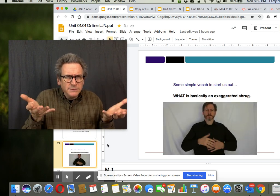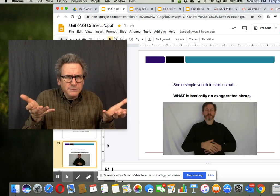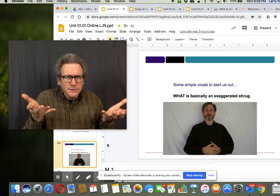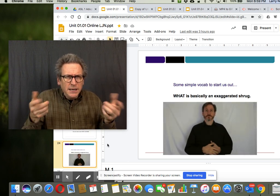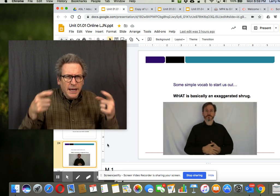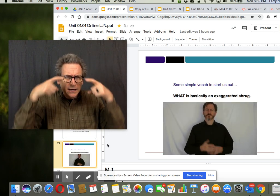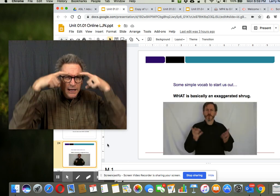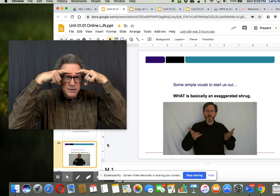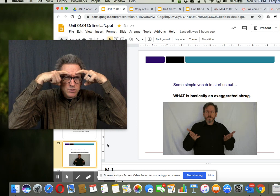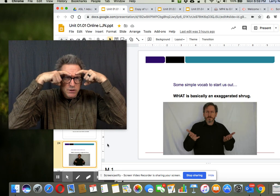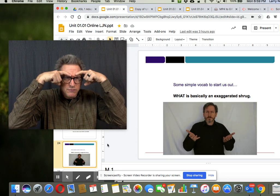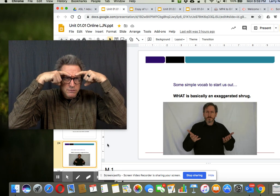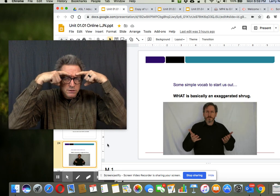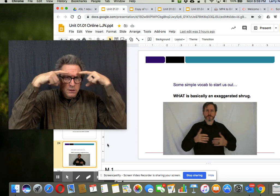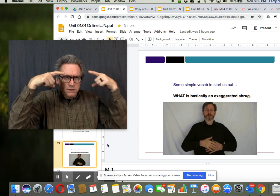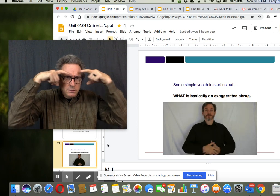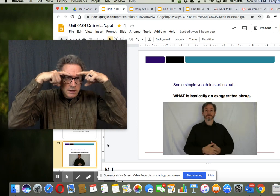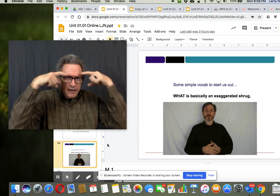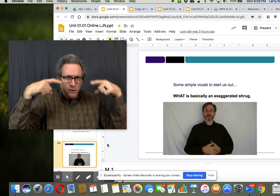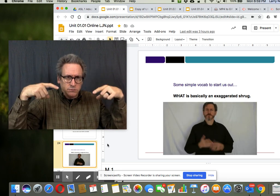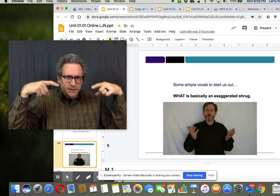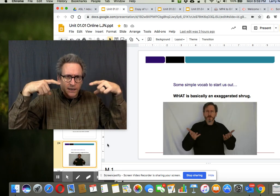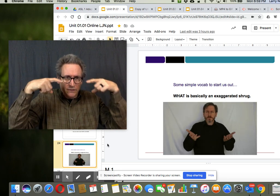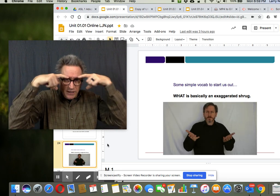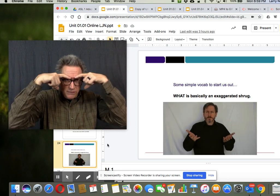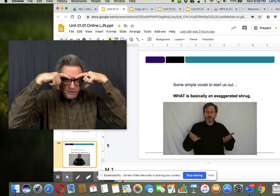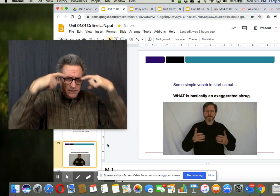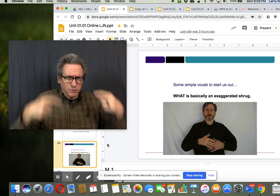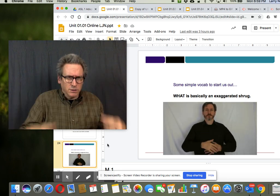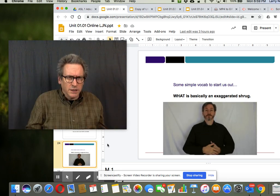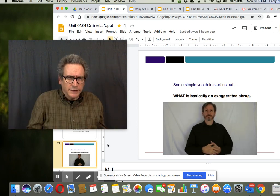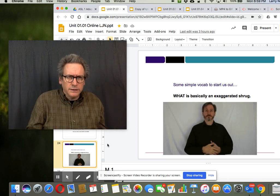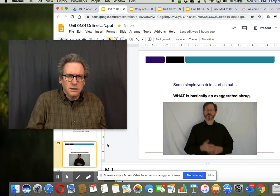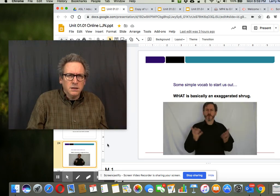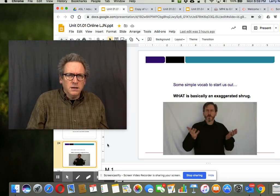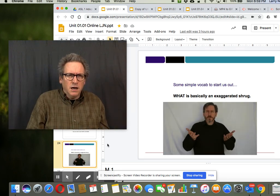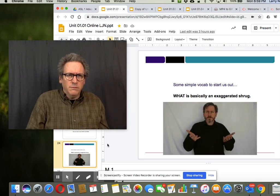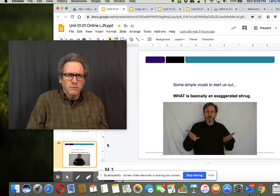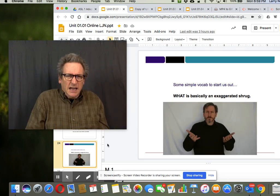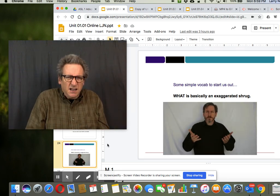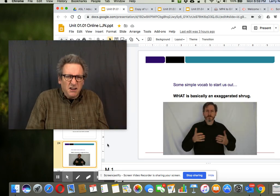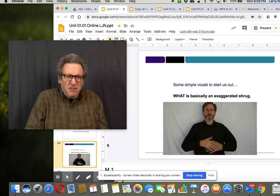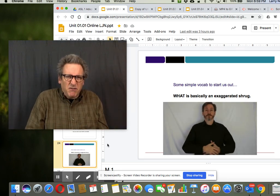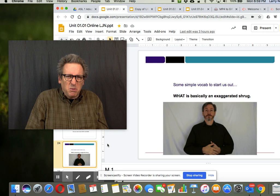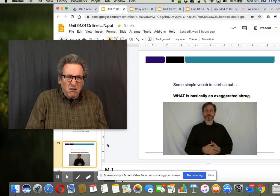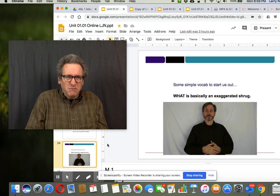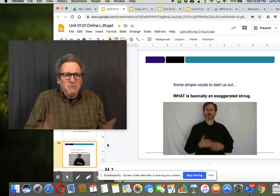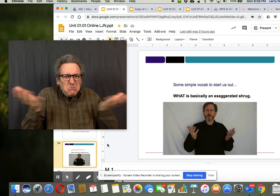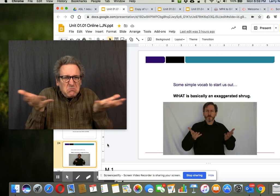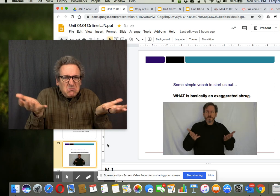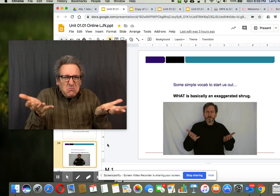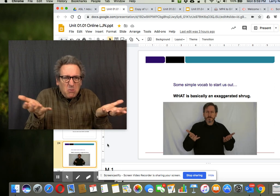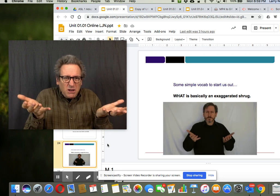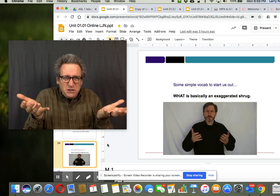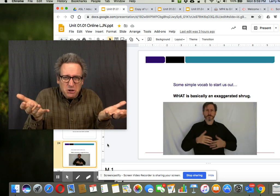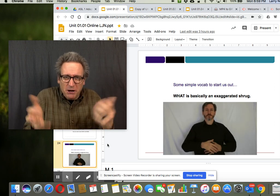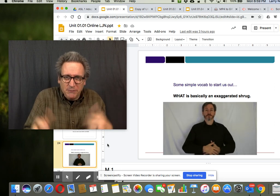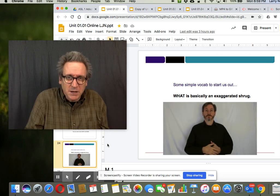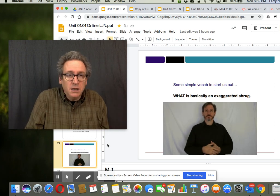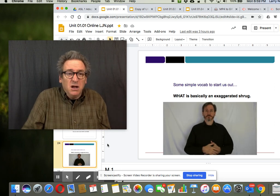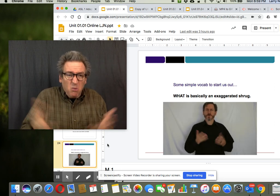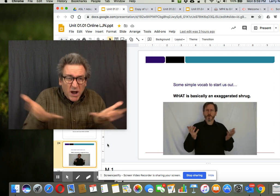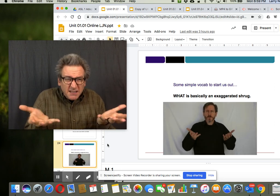What? And get the sort of, I don't know, Danny DeVito face, or like, inconceivable, Wallace